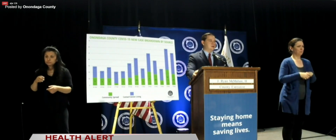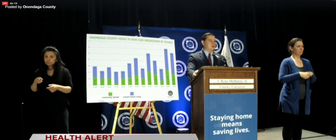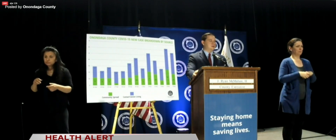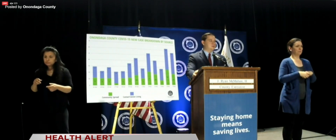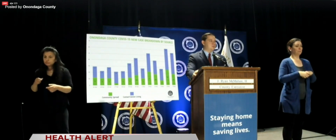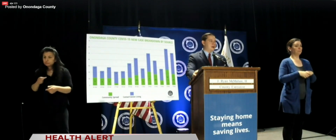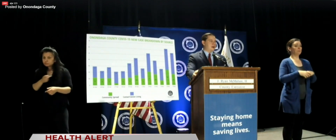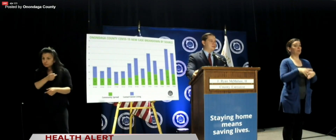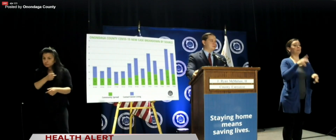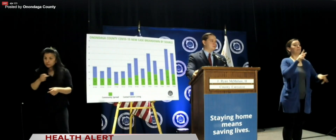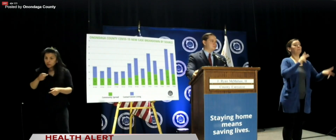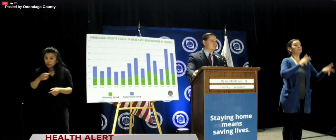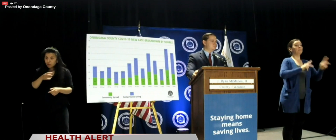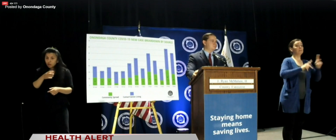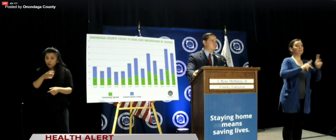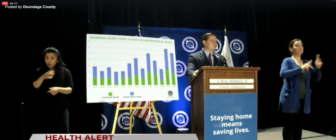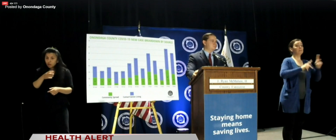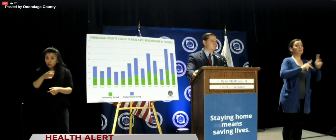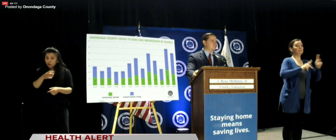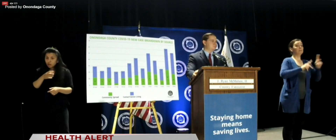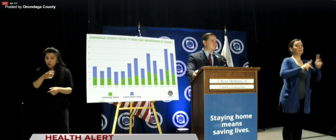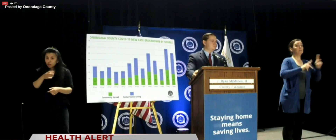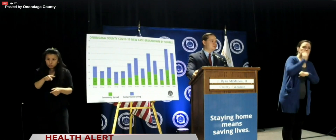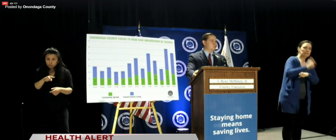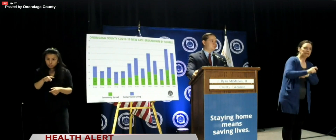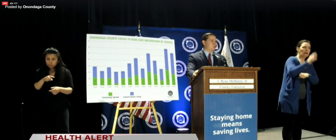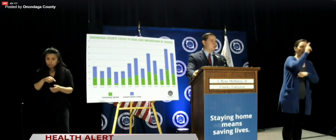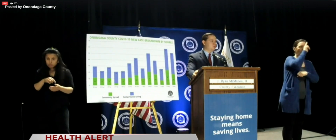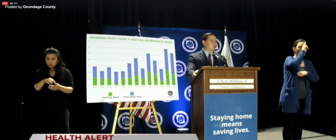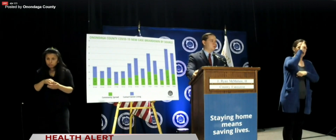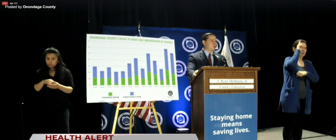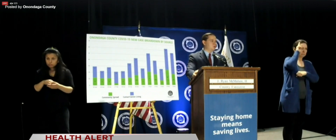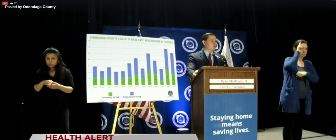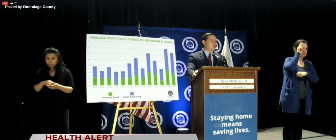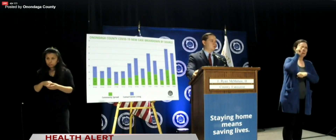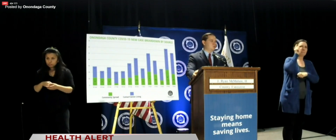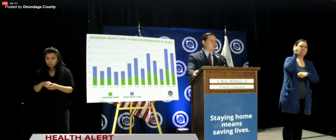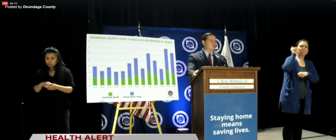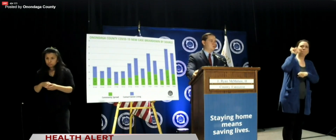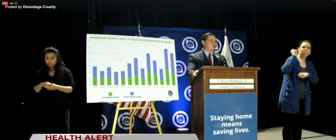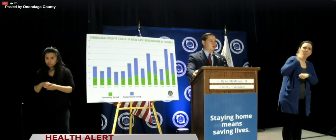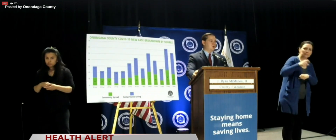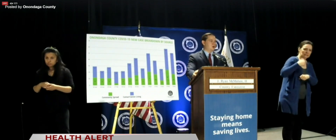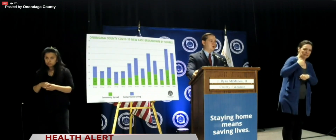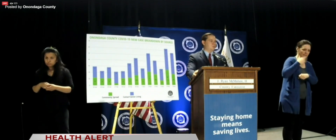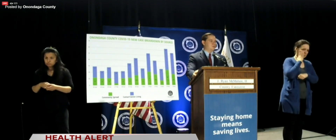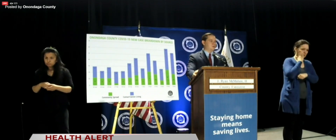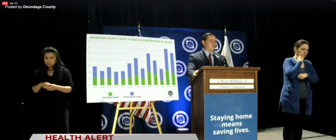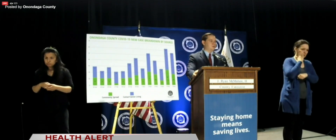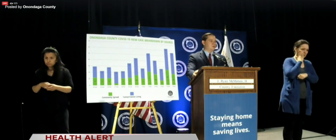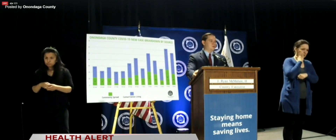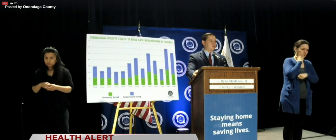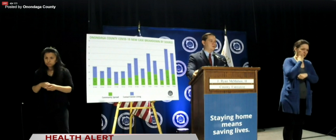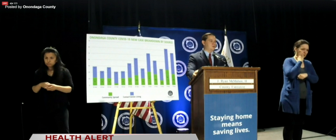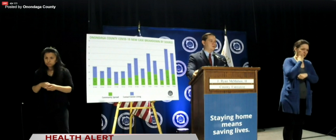need the beds, not people who are perfectly fine, just a